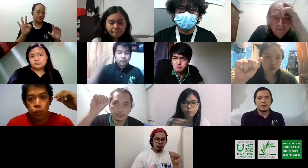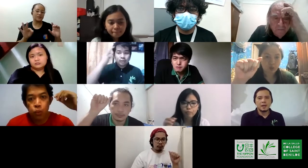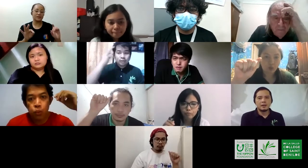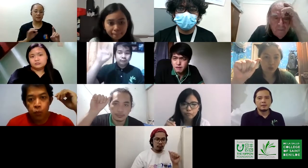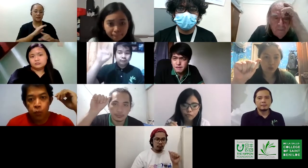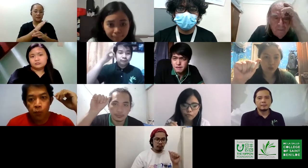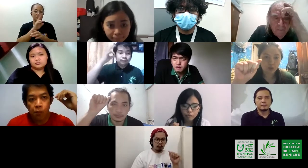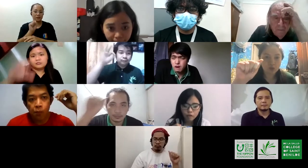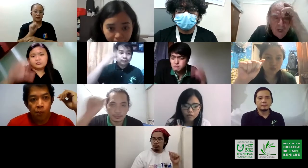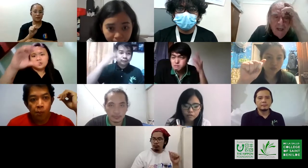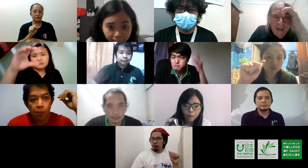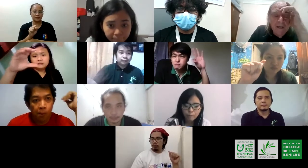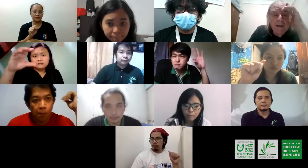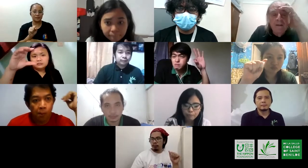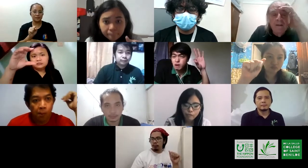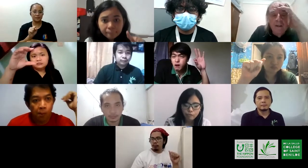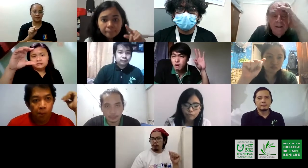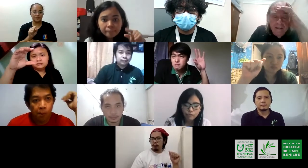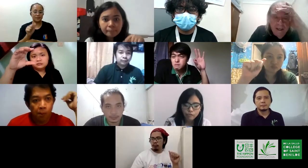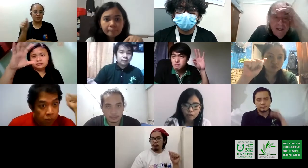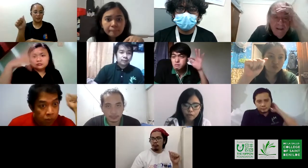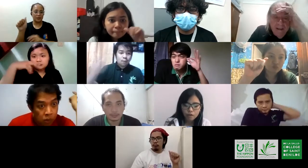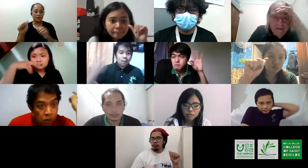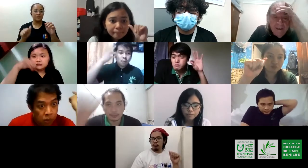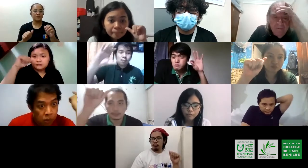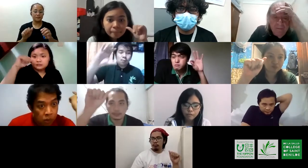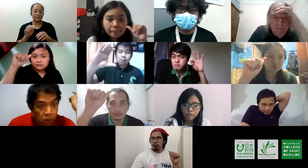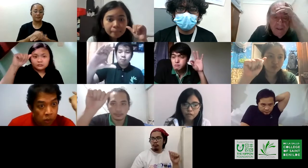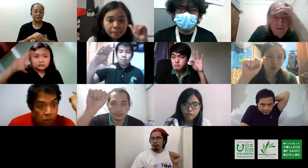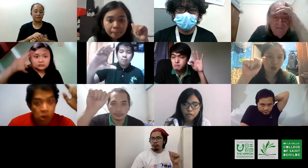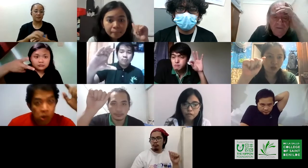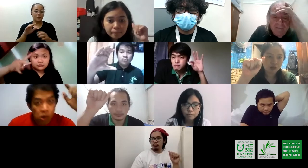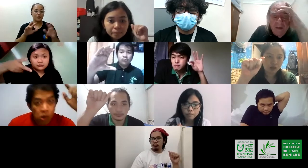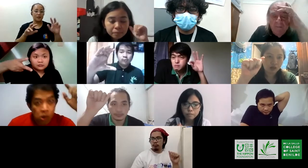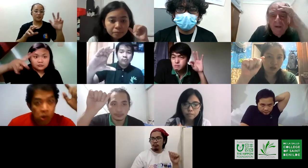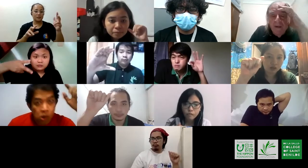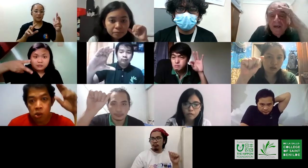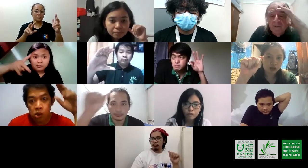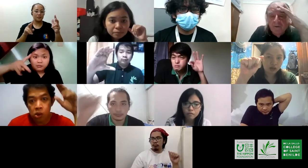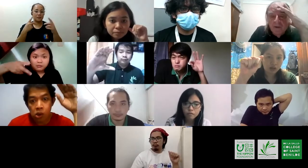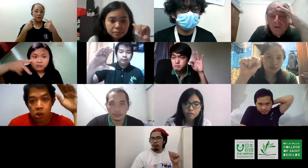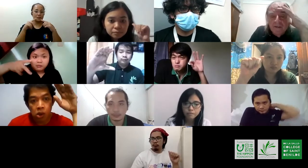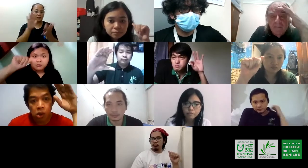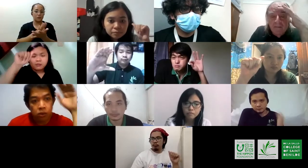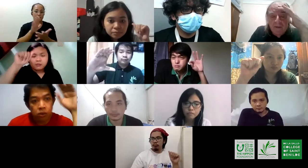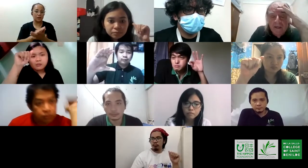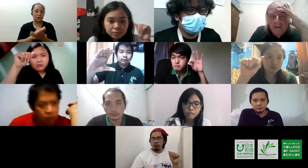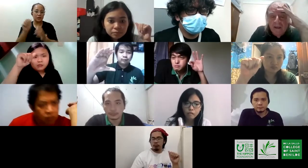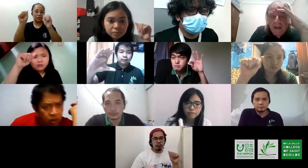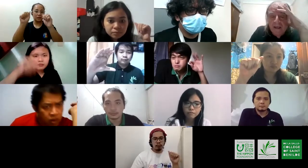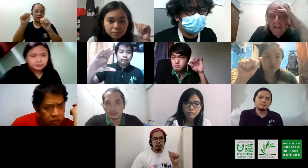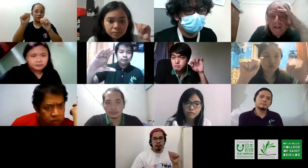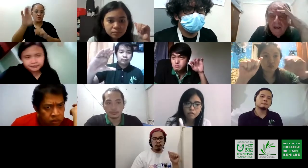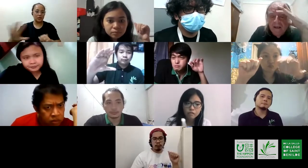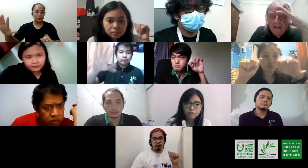A. A, England, right. The second public school for deaf people in Asia was established in A, Thailand,